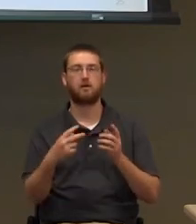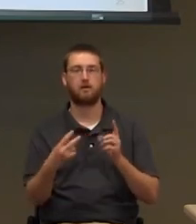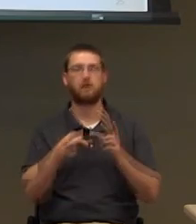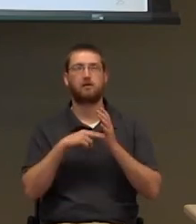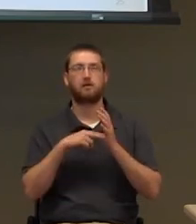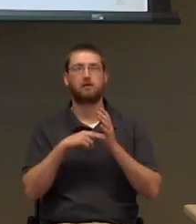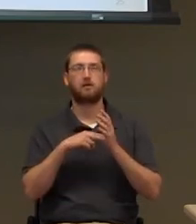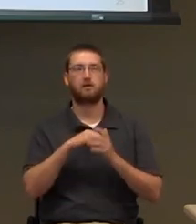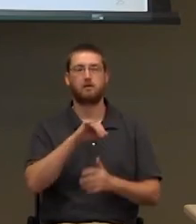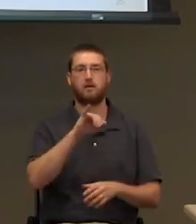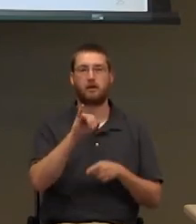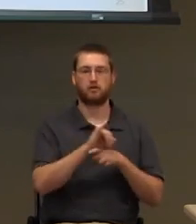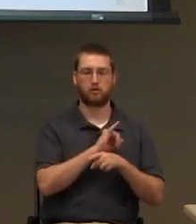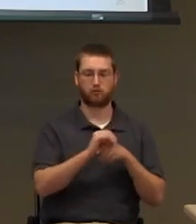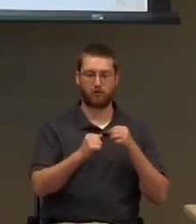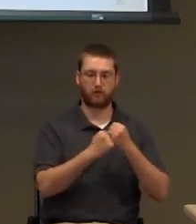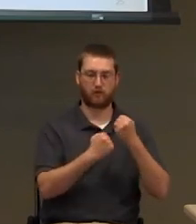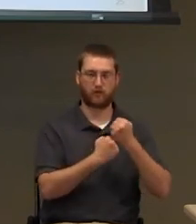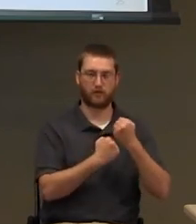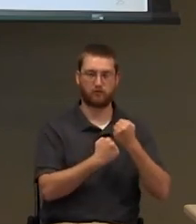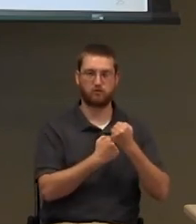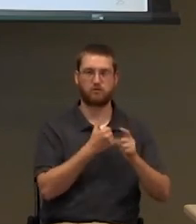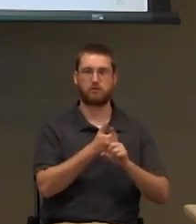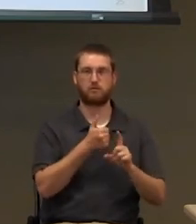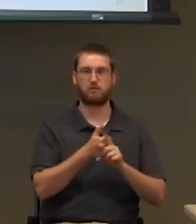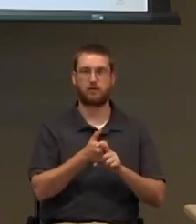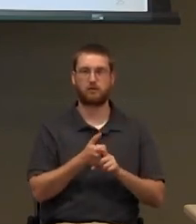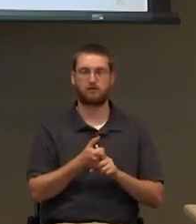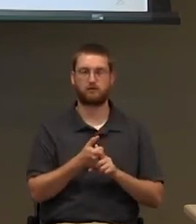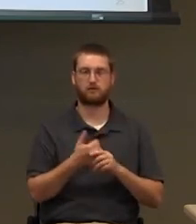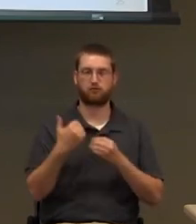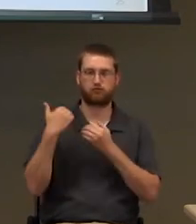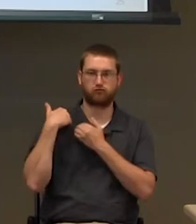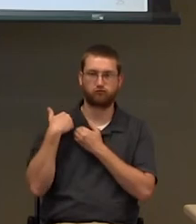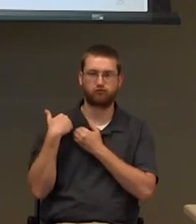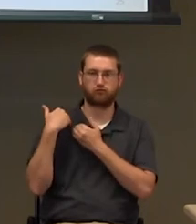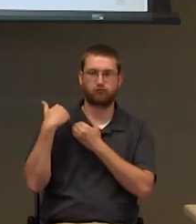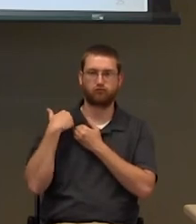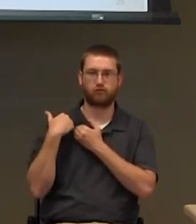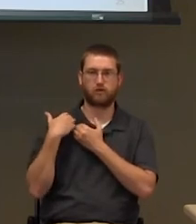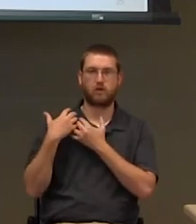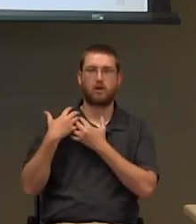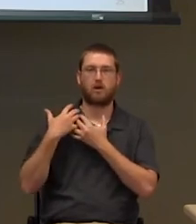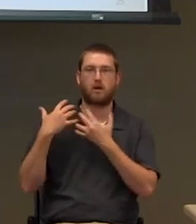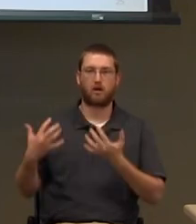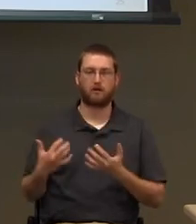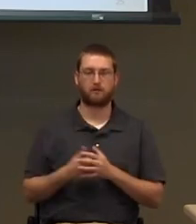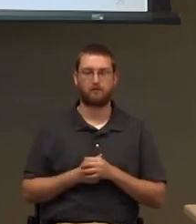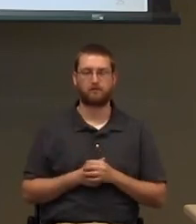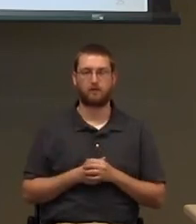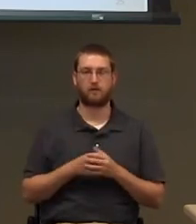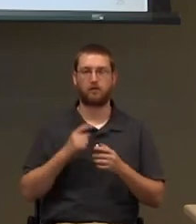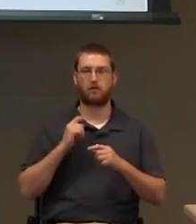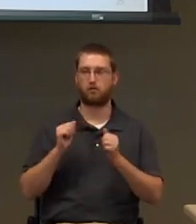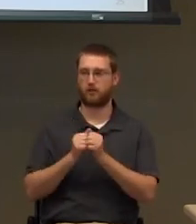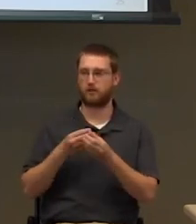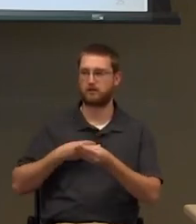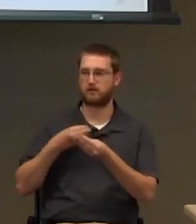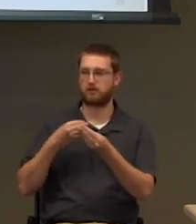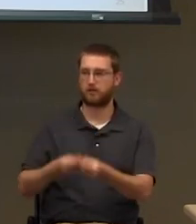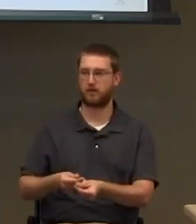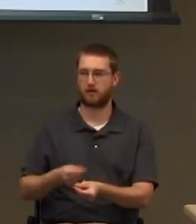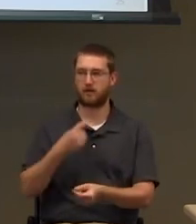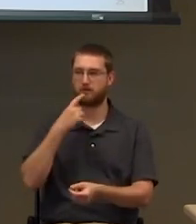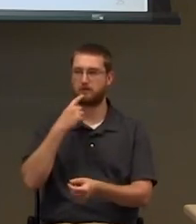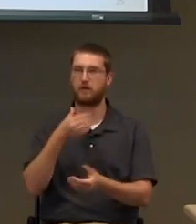the Industrial Foundation is carrying the water, if you will, in terms of spending. That being said, and I've said this before, but I'm